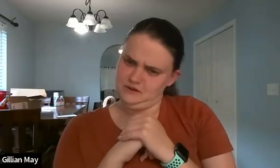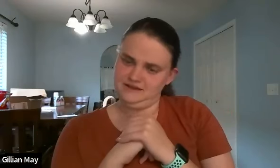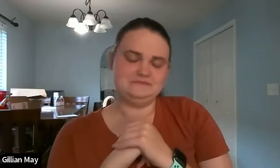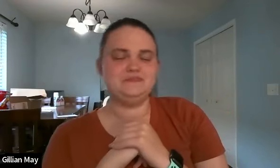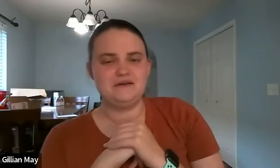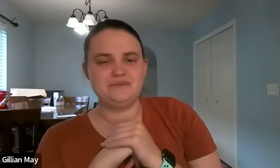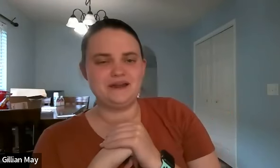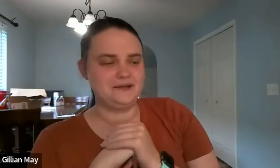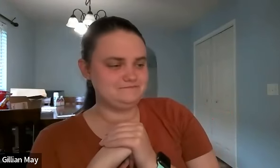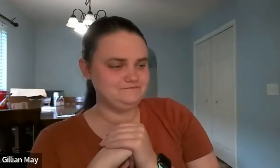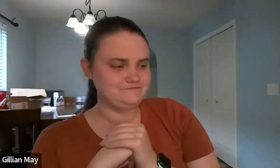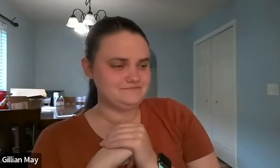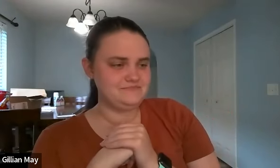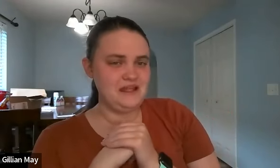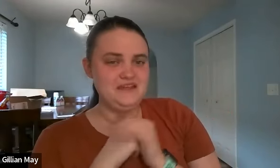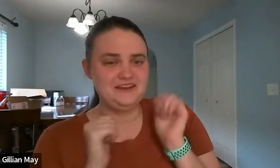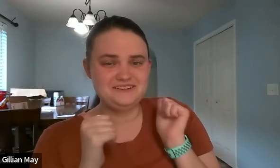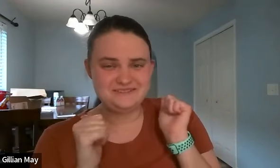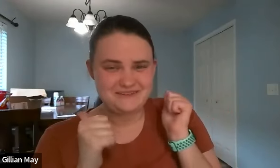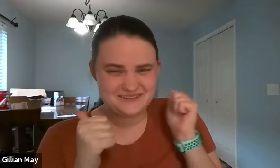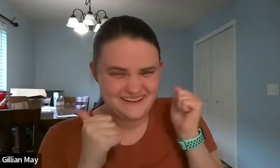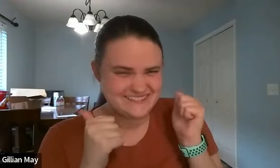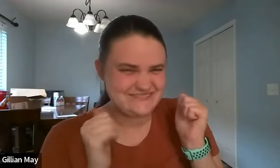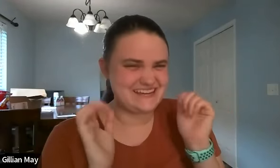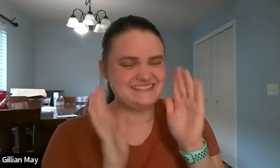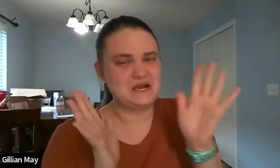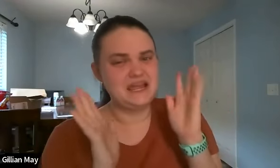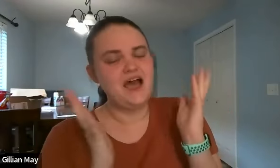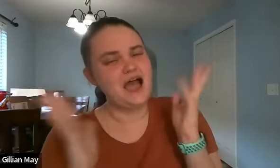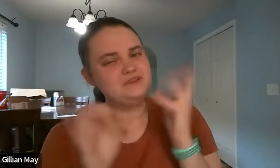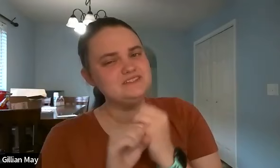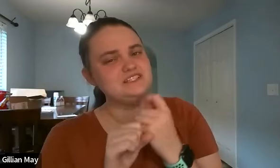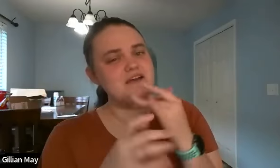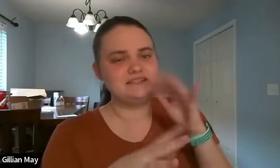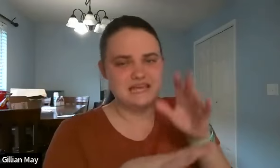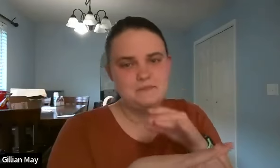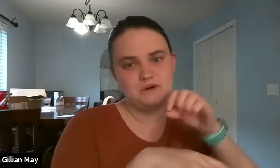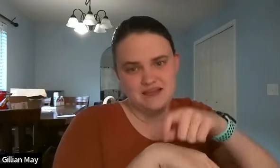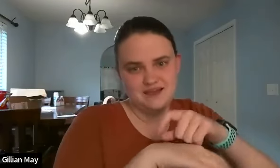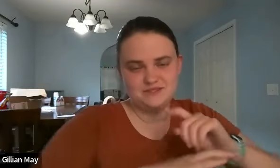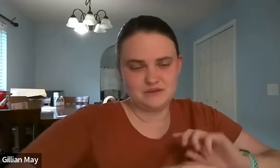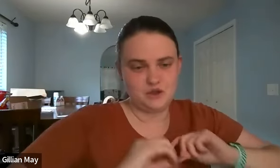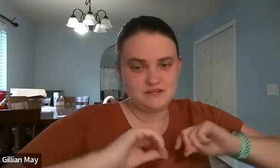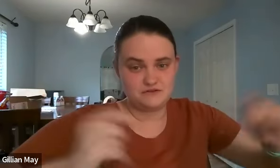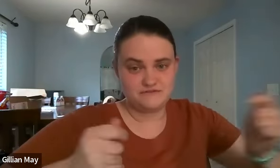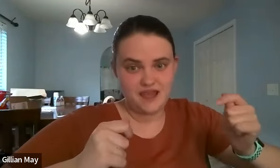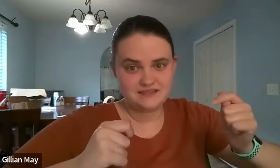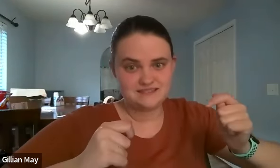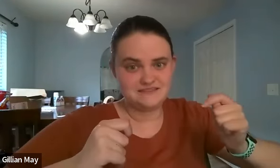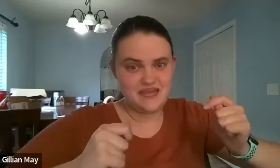wait. But Gotcha. That was so awesome, you guys. Sorry. I'm used to just having to take more time. So like going so fast like that,